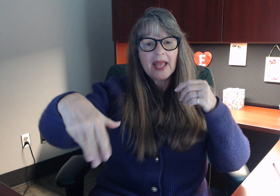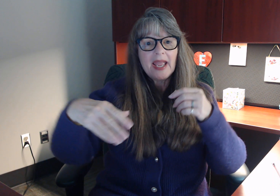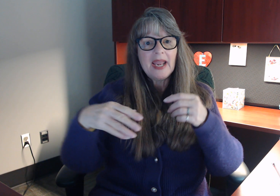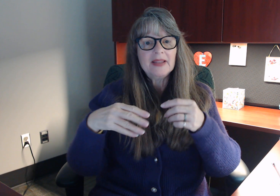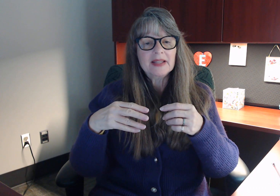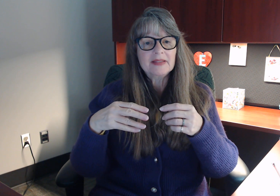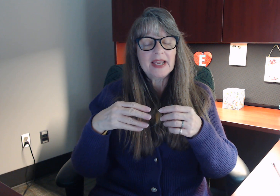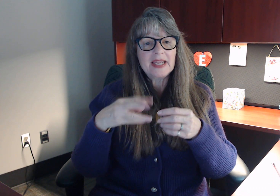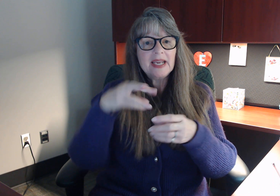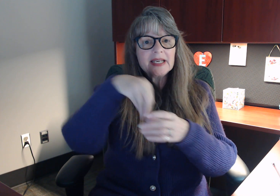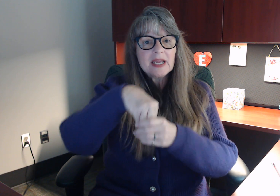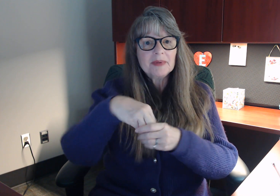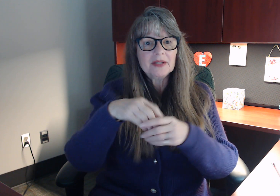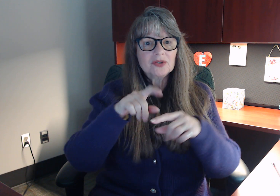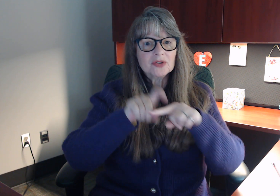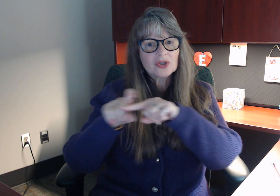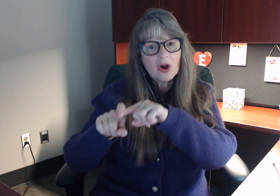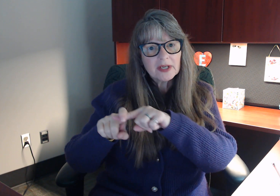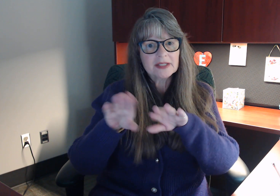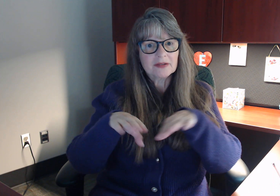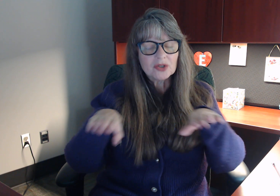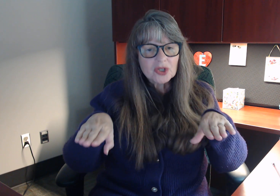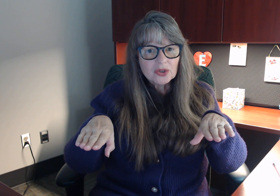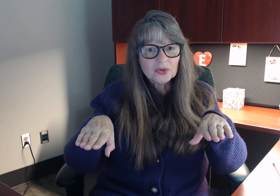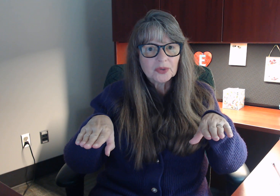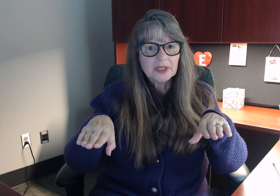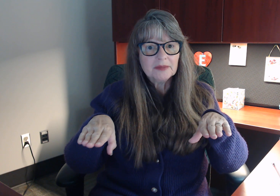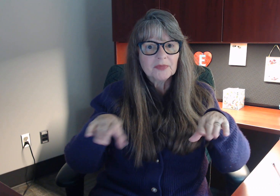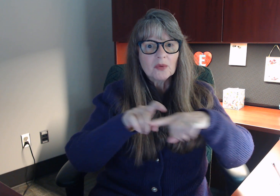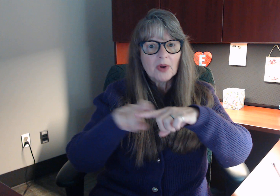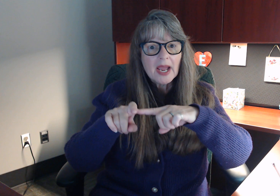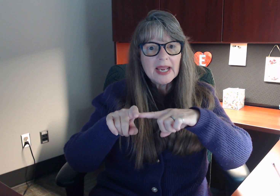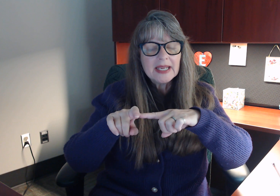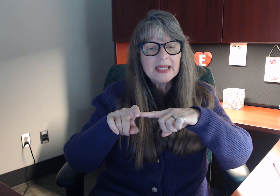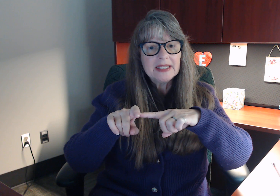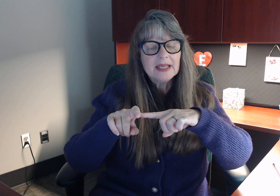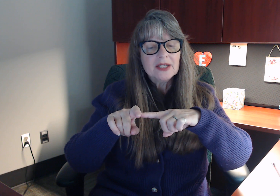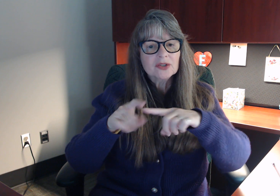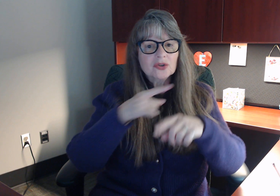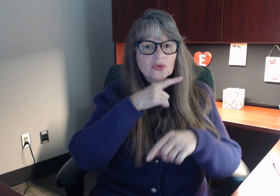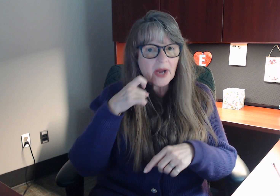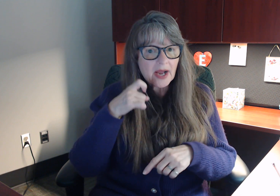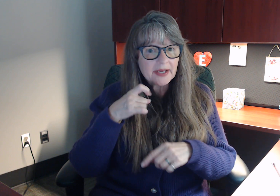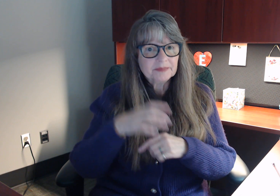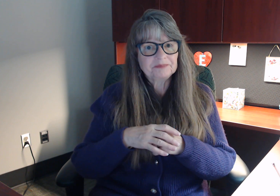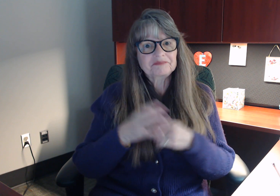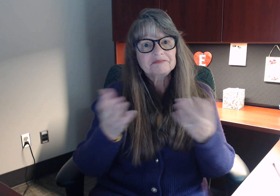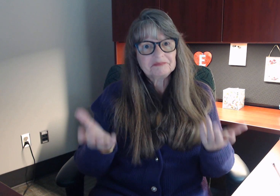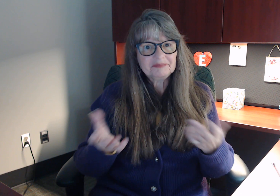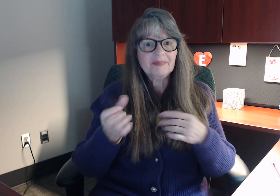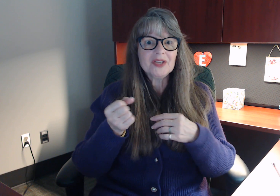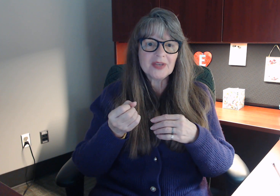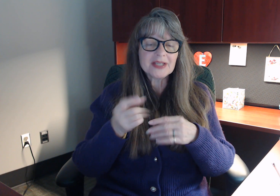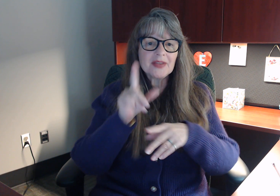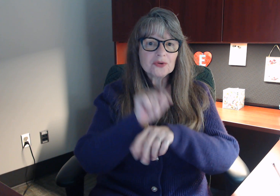and they ended up into the stockings that the children were hanging to dry. So that's how that